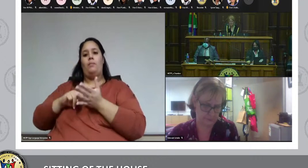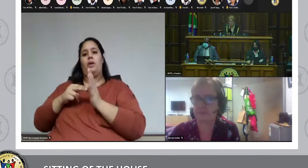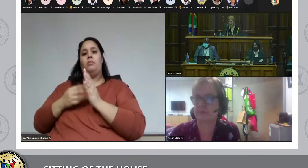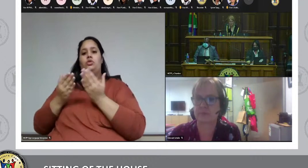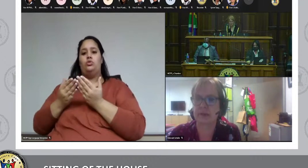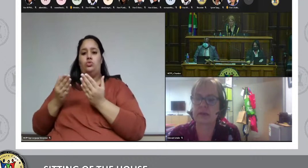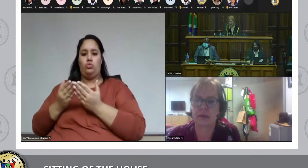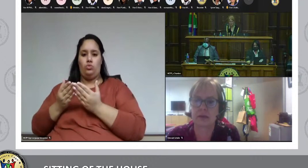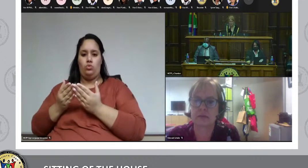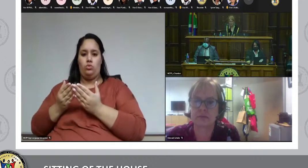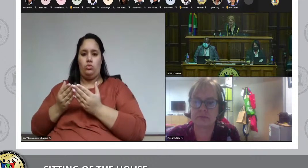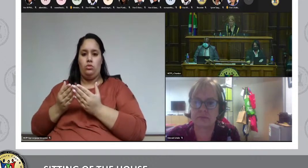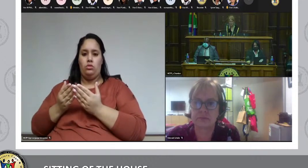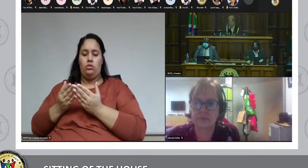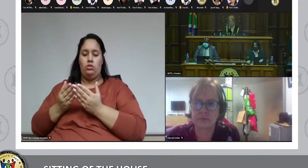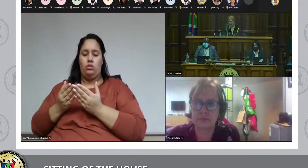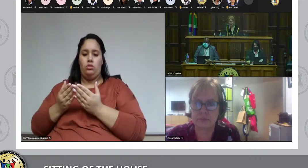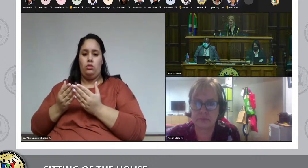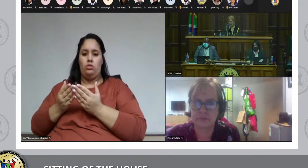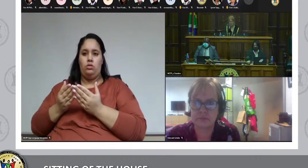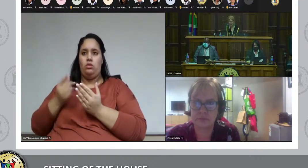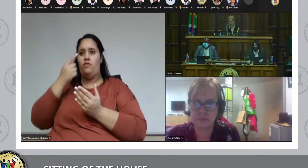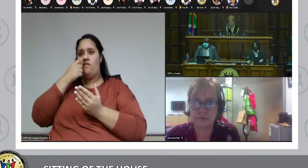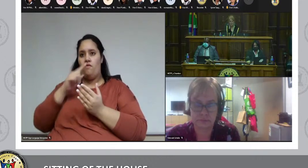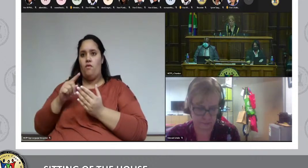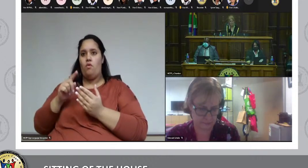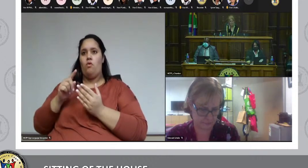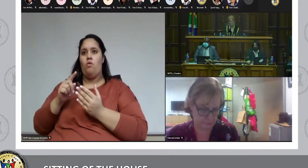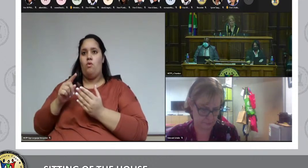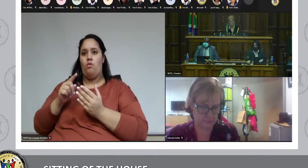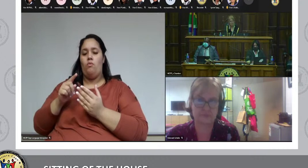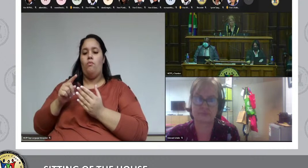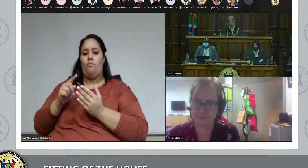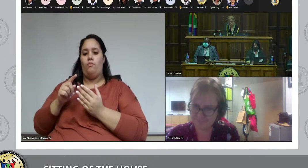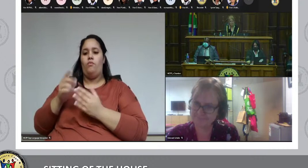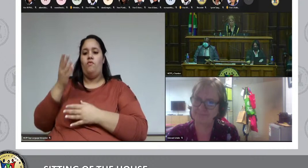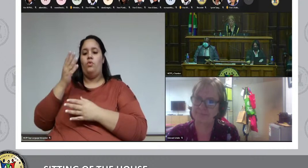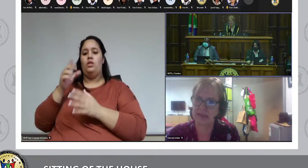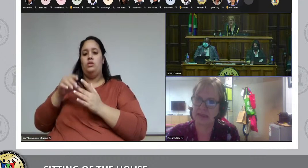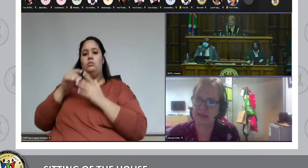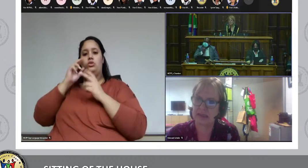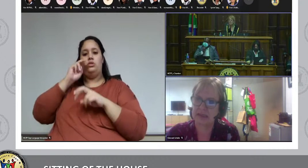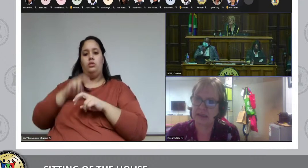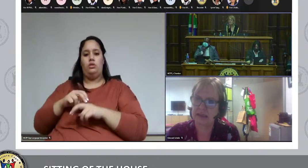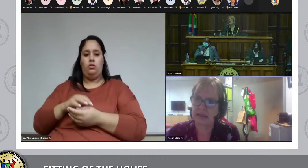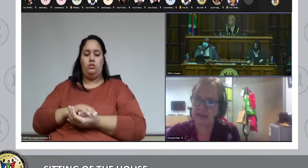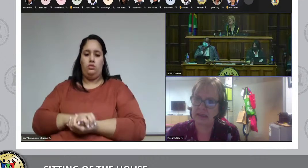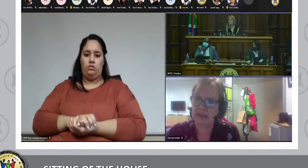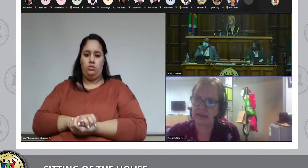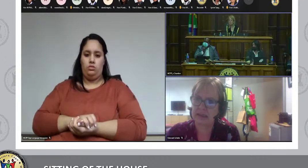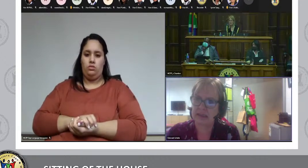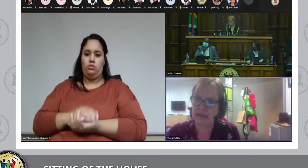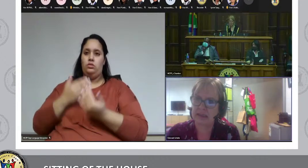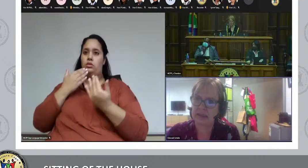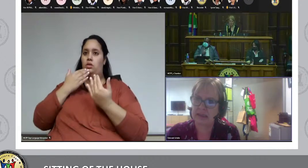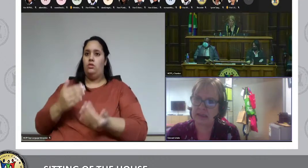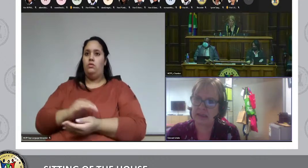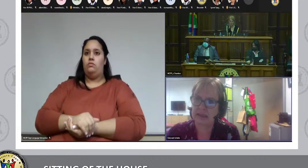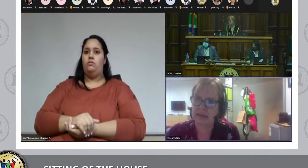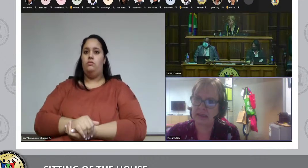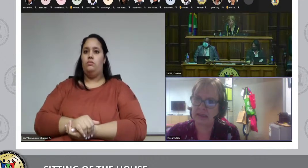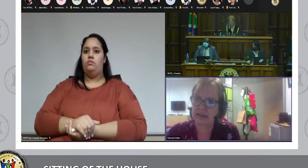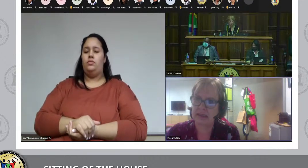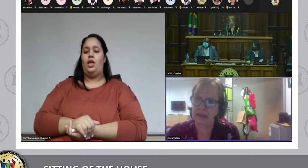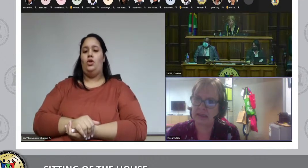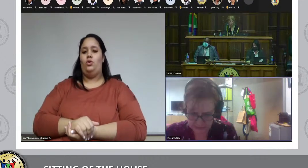Minister, for learners with special needs? Thank you, Minister. Thank you very